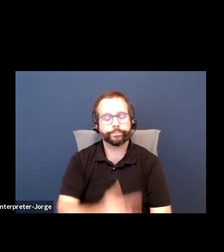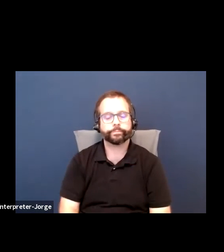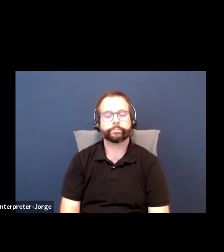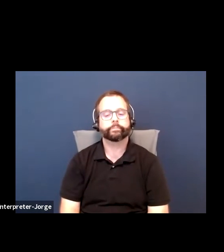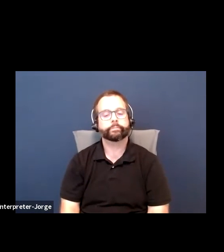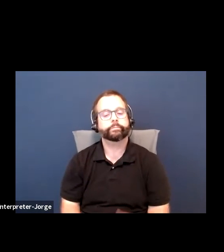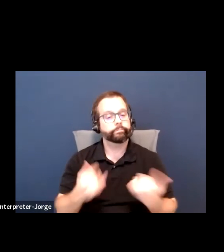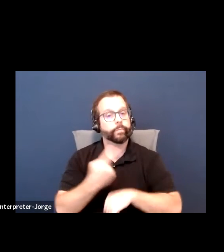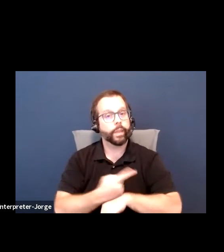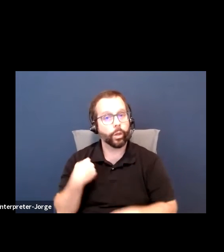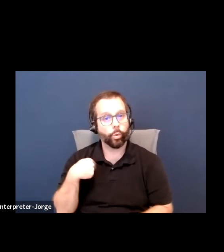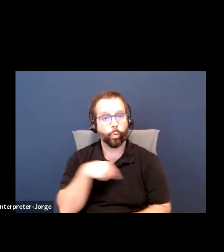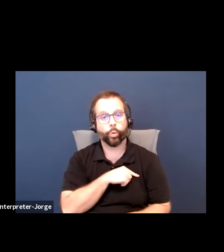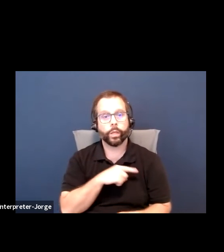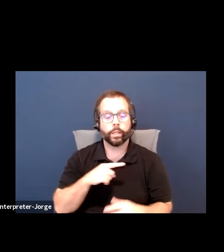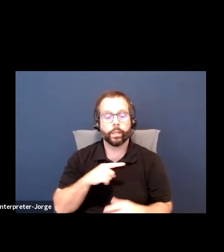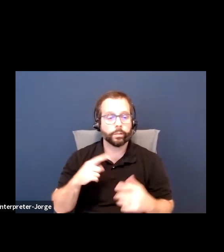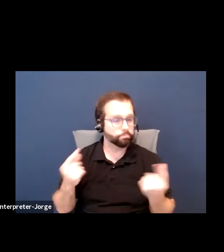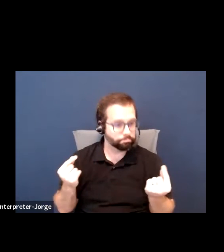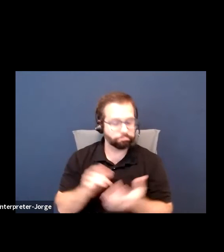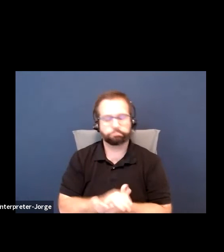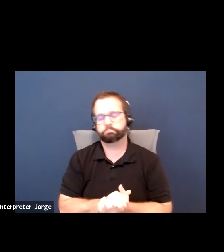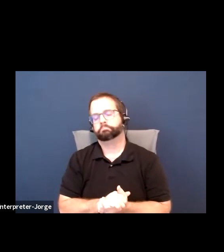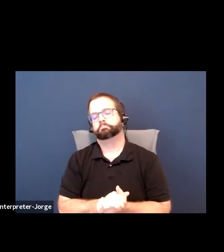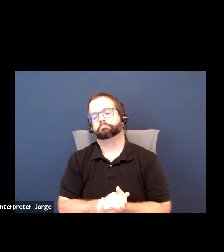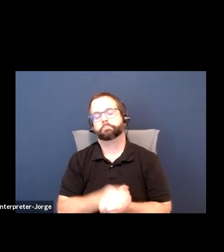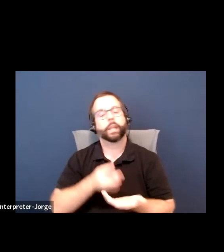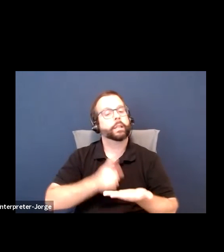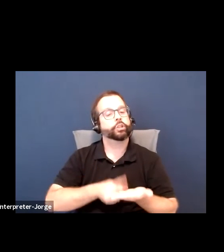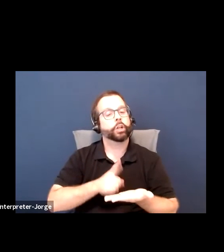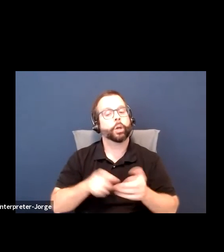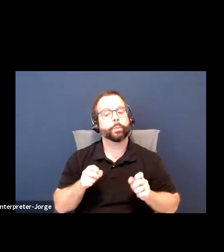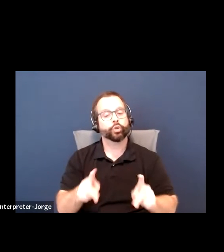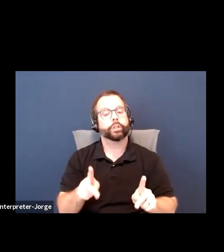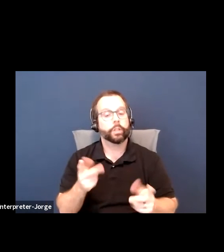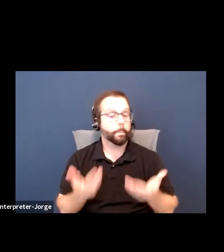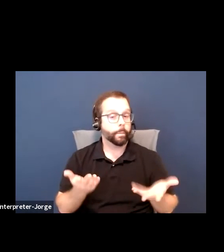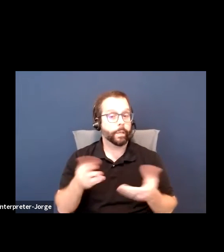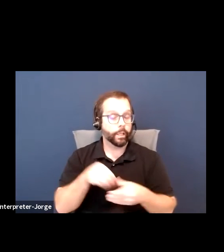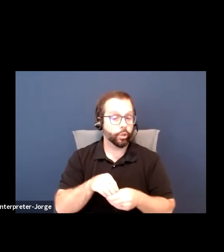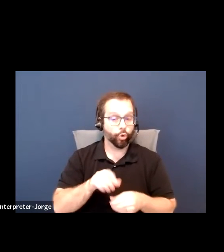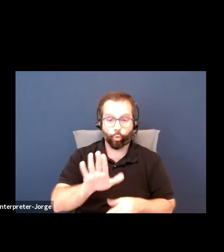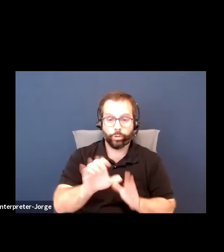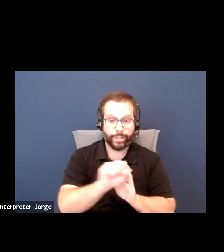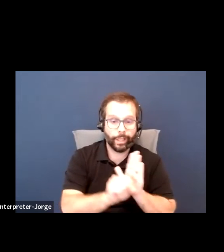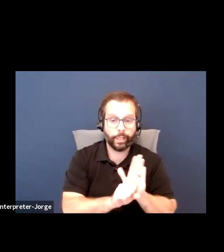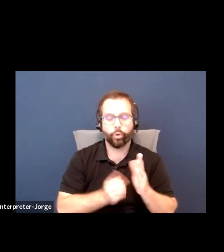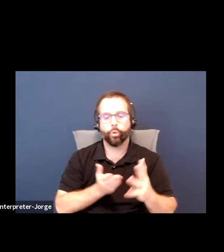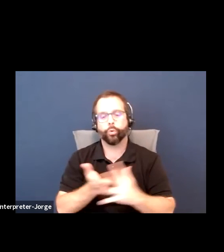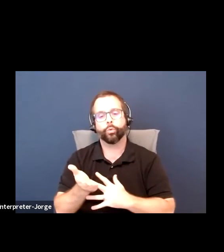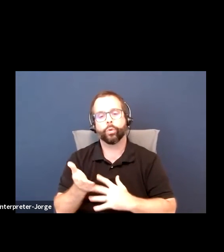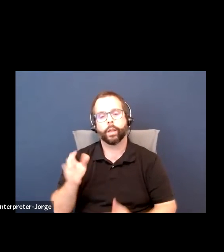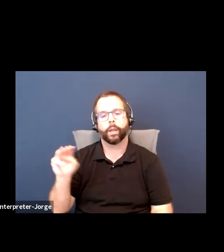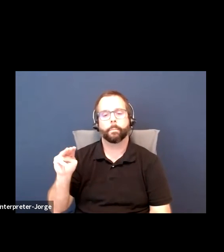Today, we're going to discuss opportunities that may be there within your state through Medicaid managed